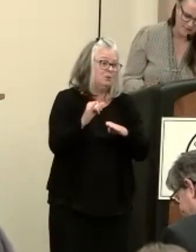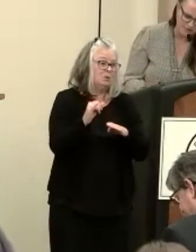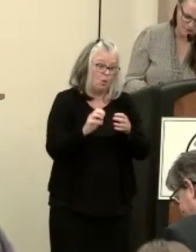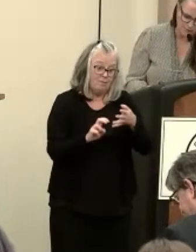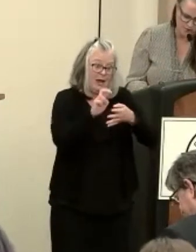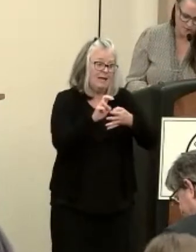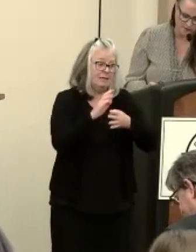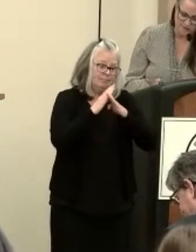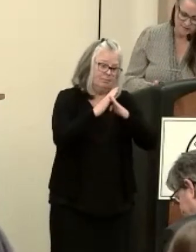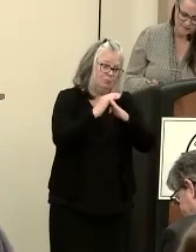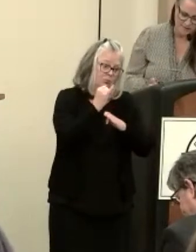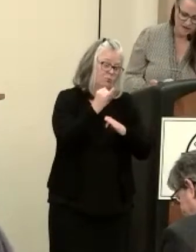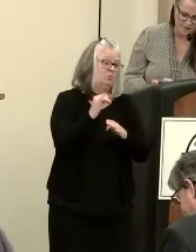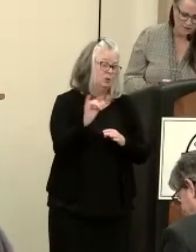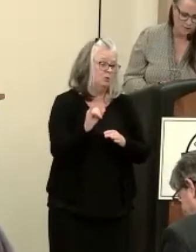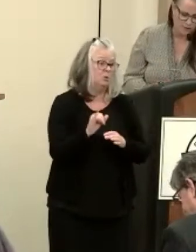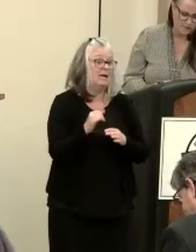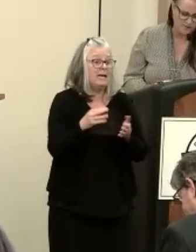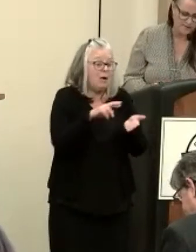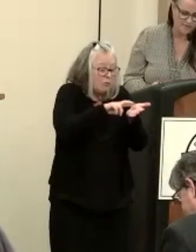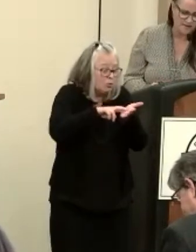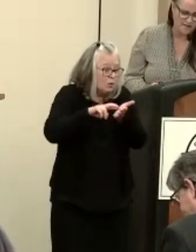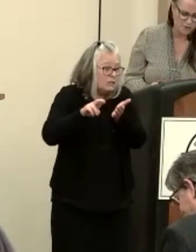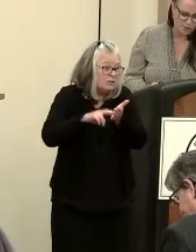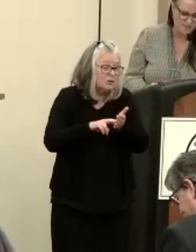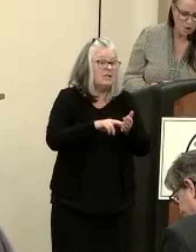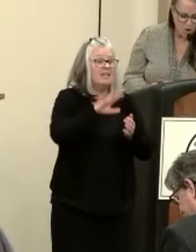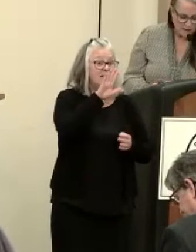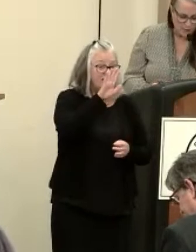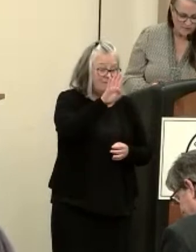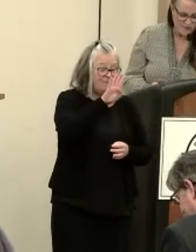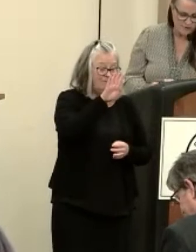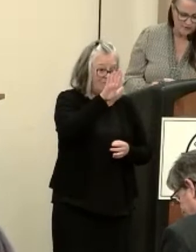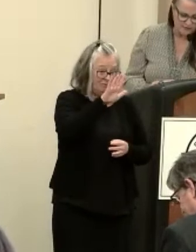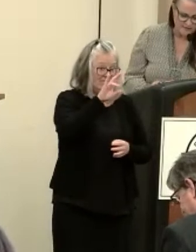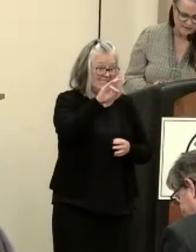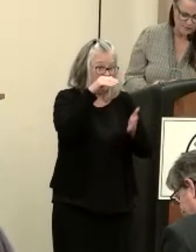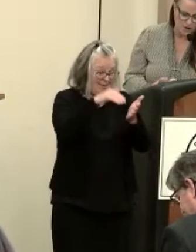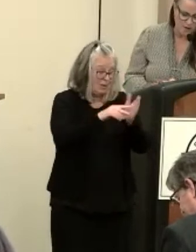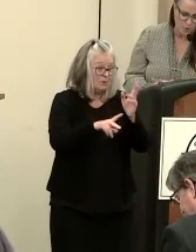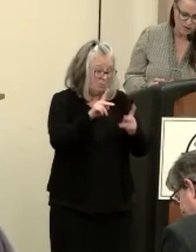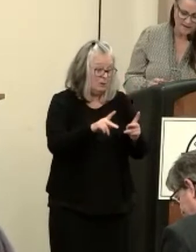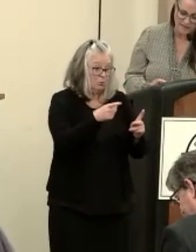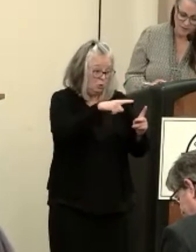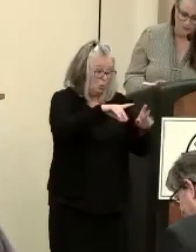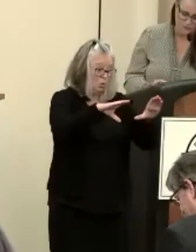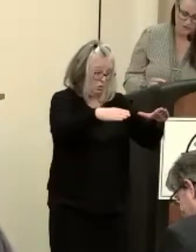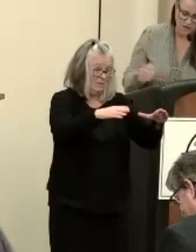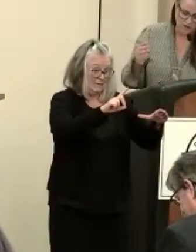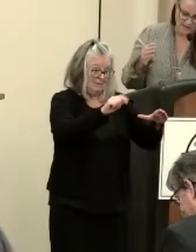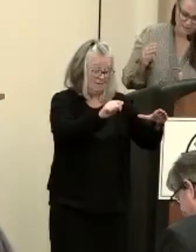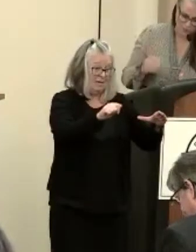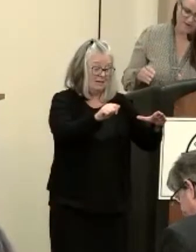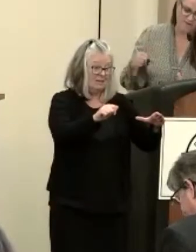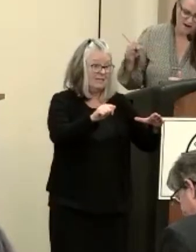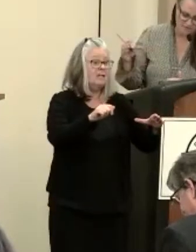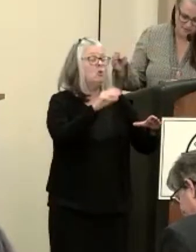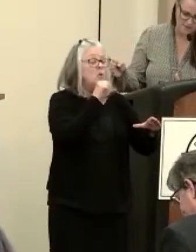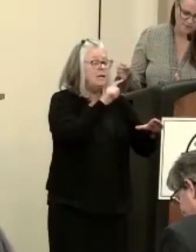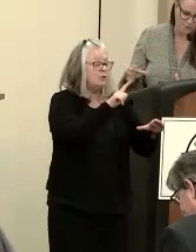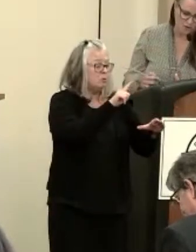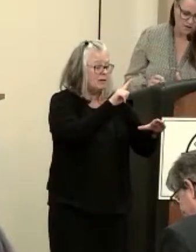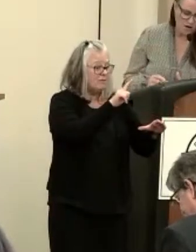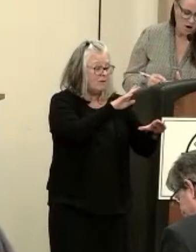data tells us that more than 57,000 or 40% of Manitobans with disabilities in their prime working years, age 25